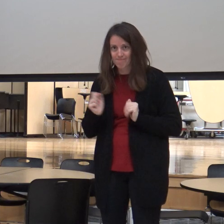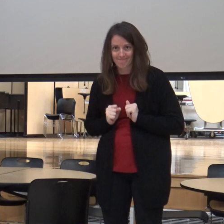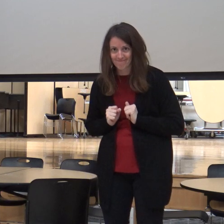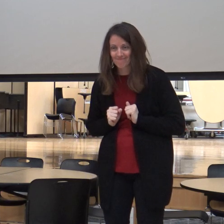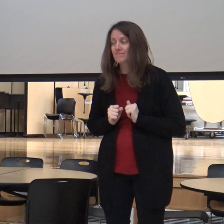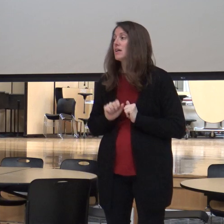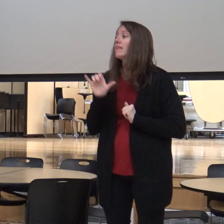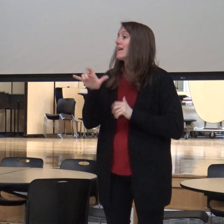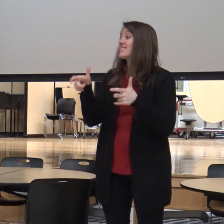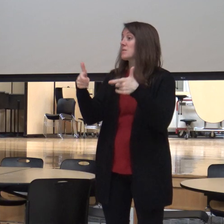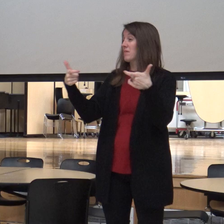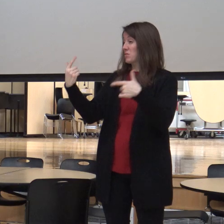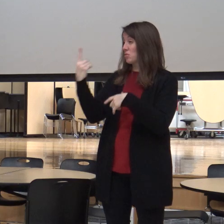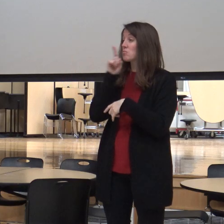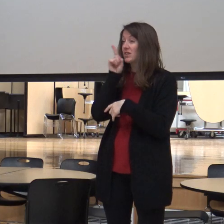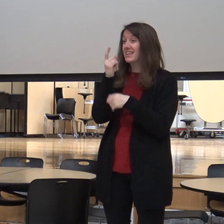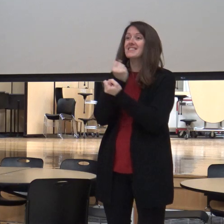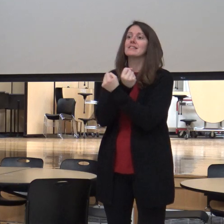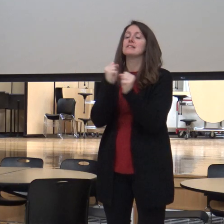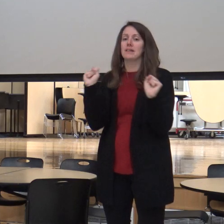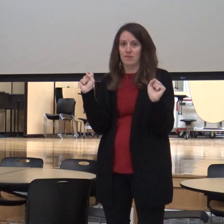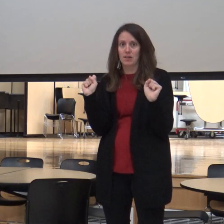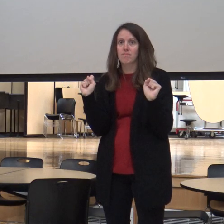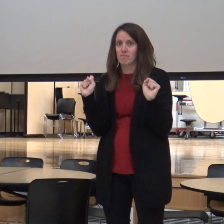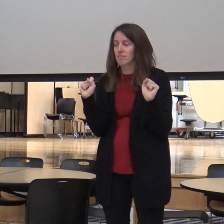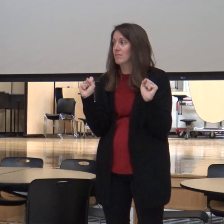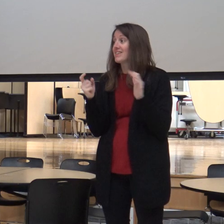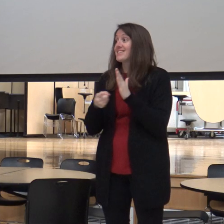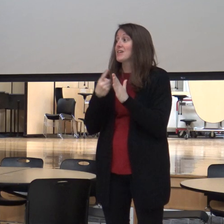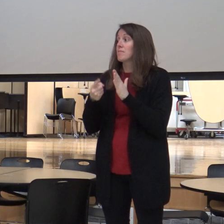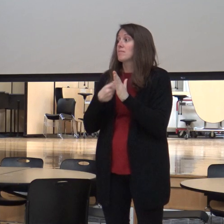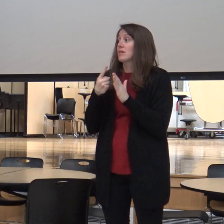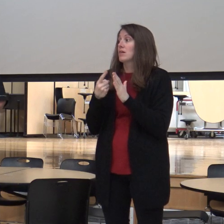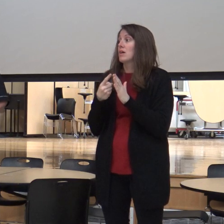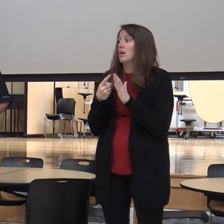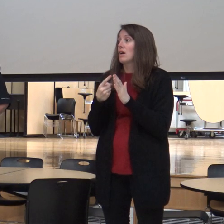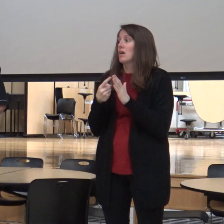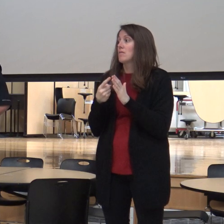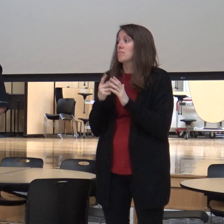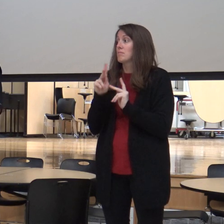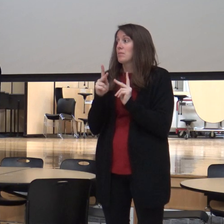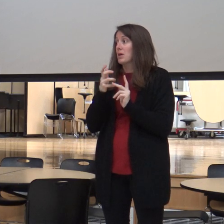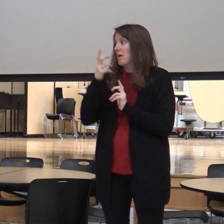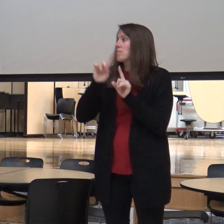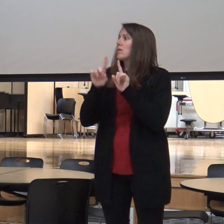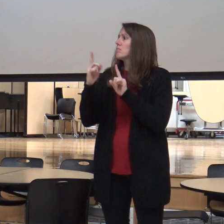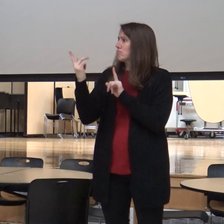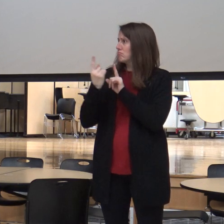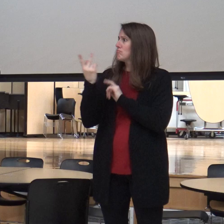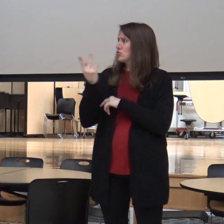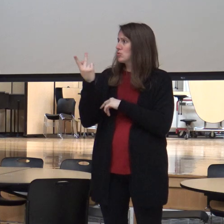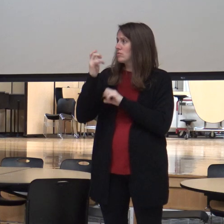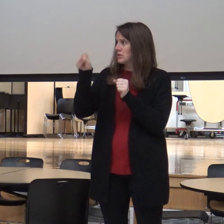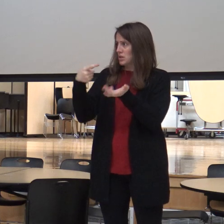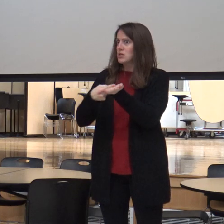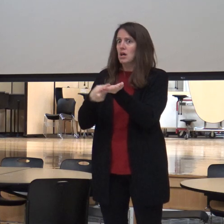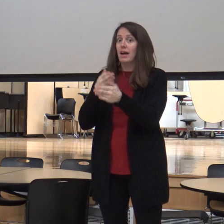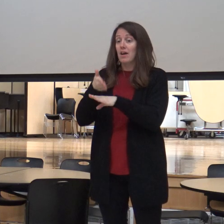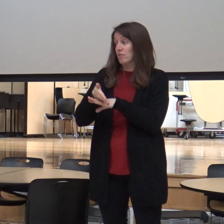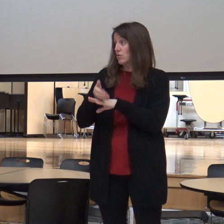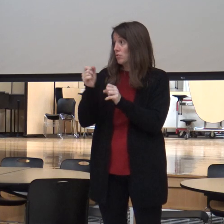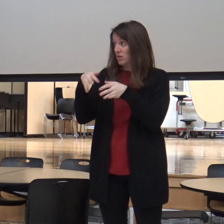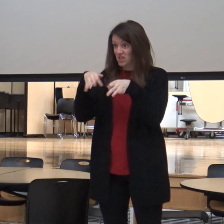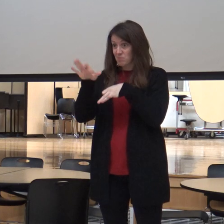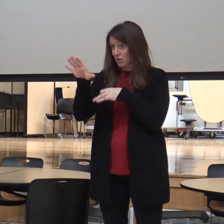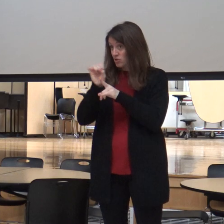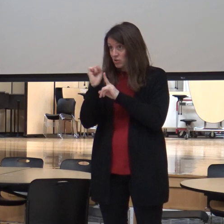That's the biggest one really, is the safety issue. Sometimes people get violent, but we can talk after if you want. I could hear your circumstance, see what happened,